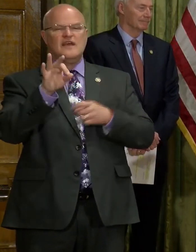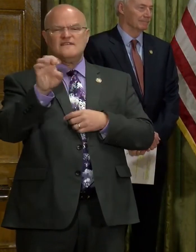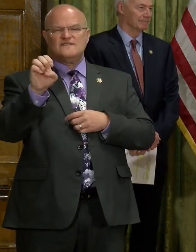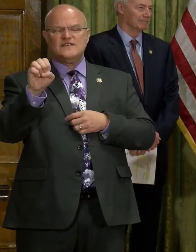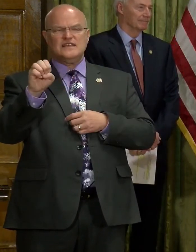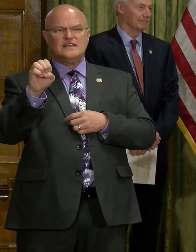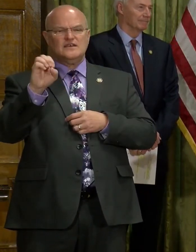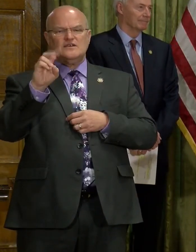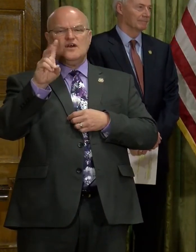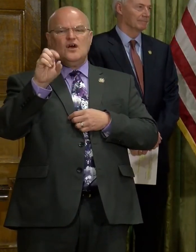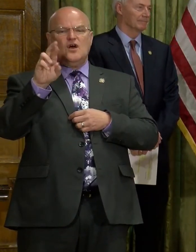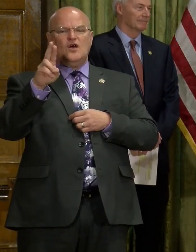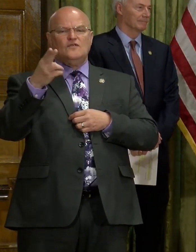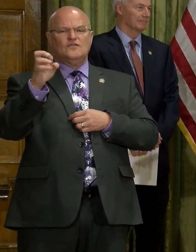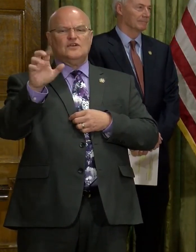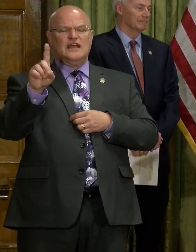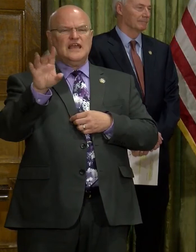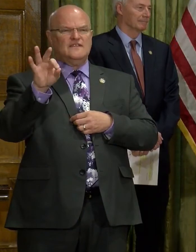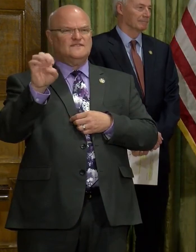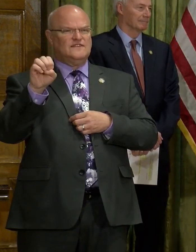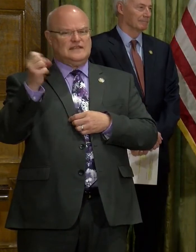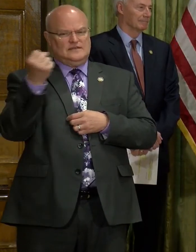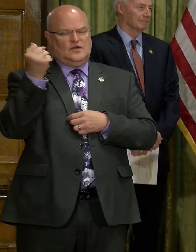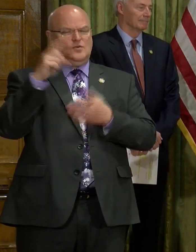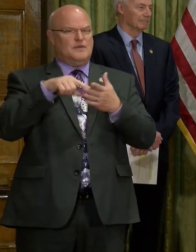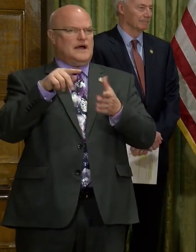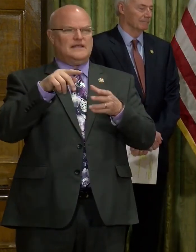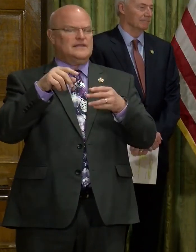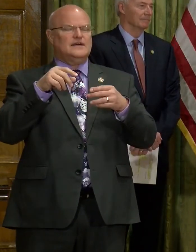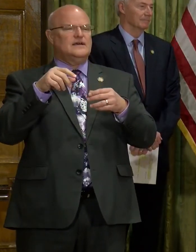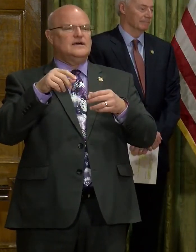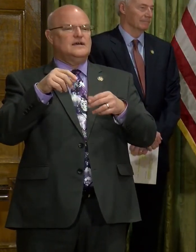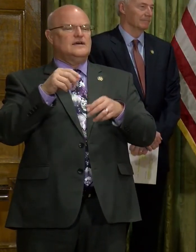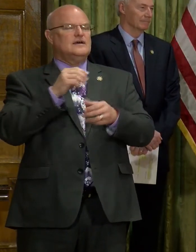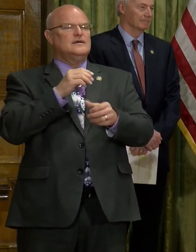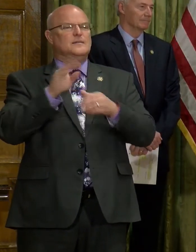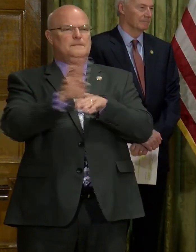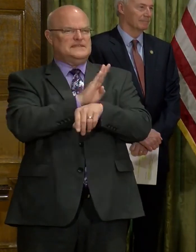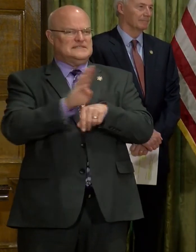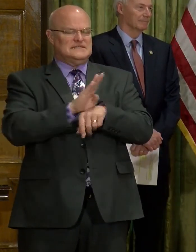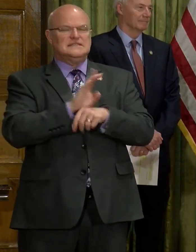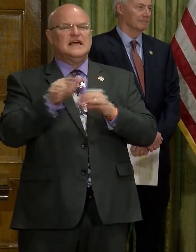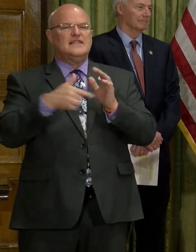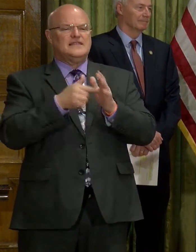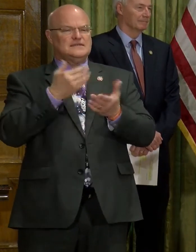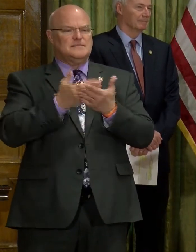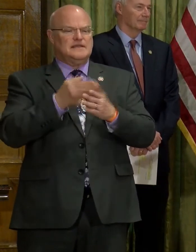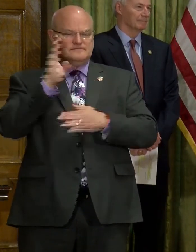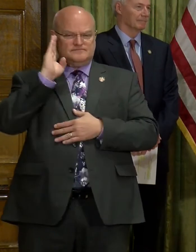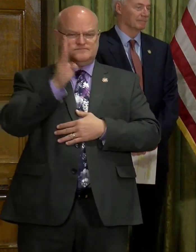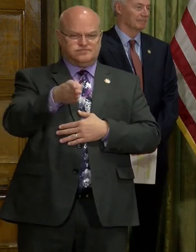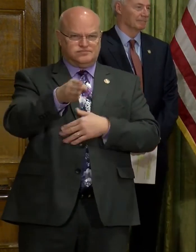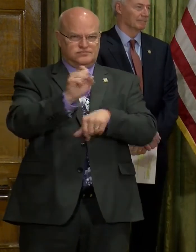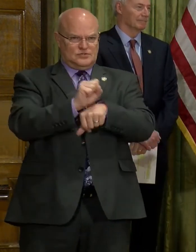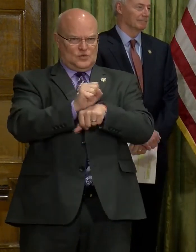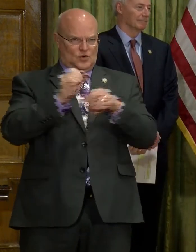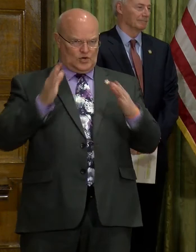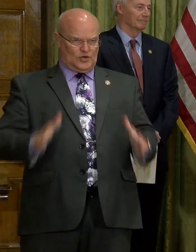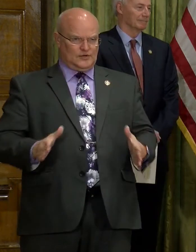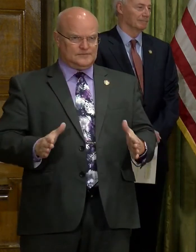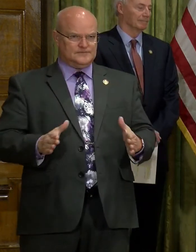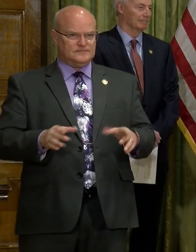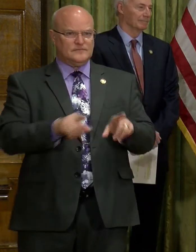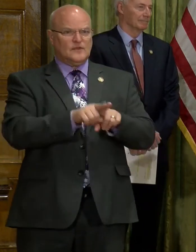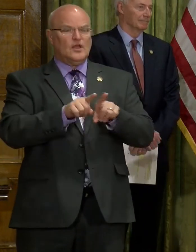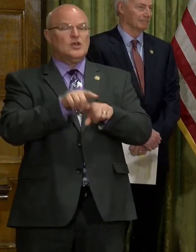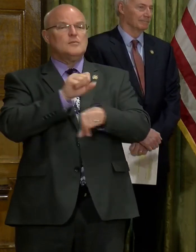or an overhead fee that is withheld by the provider. These bonus payments go to the worker. And we will